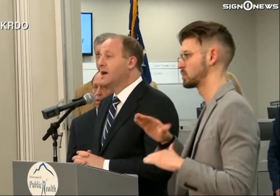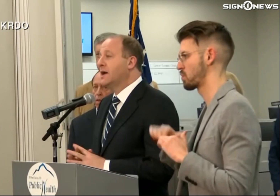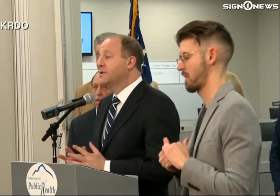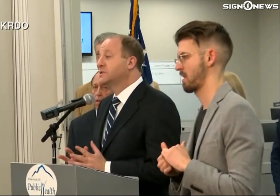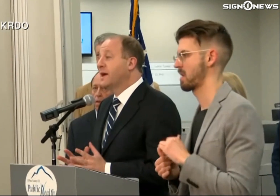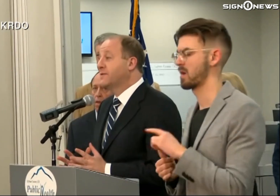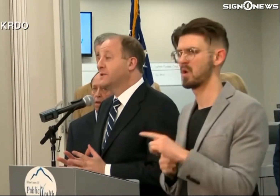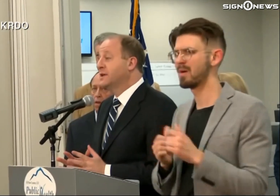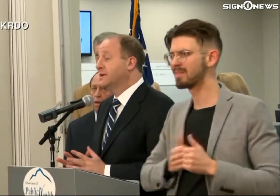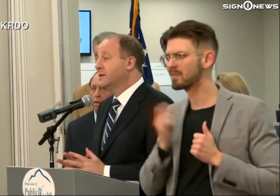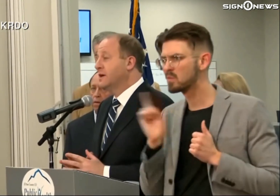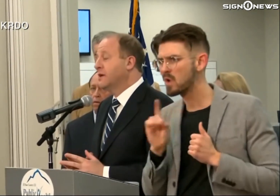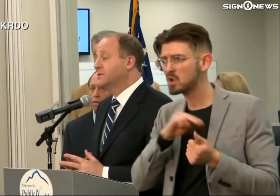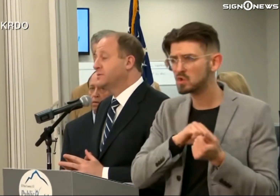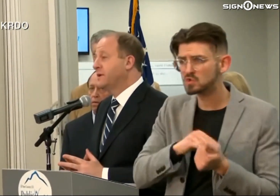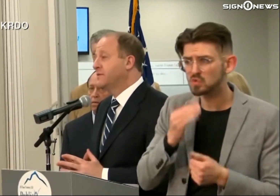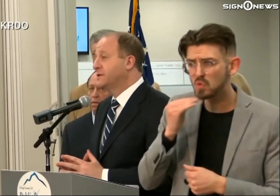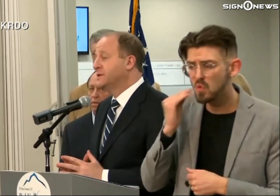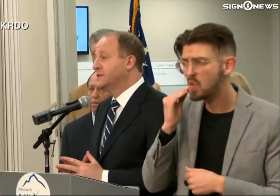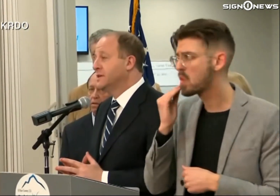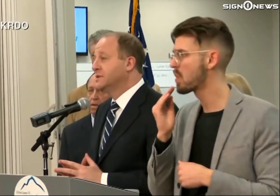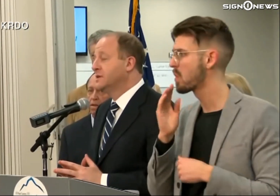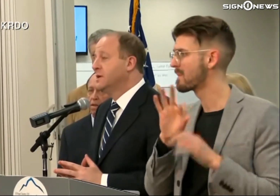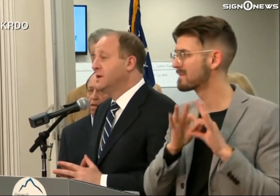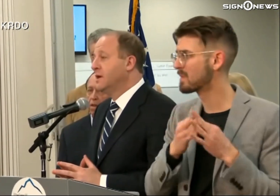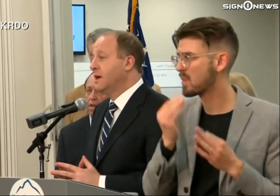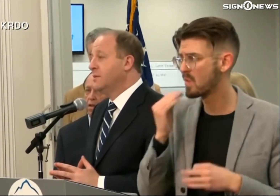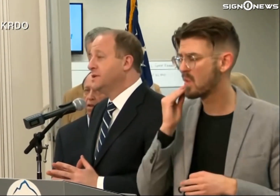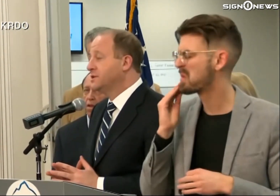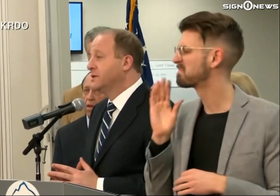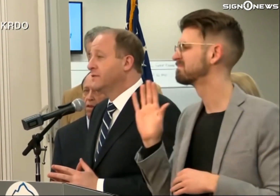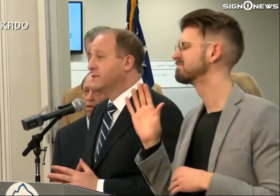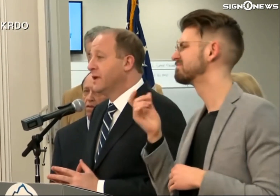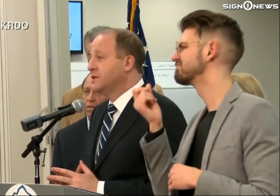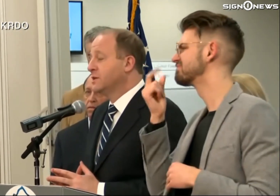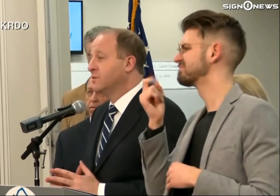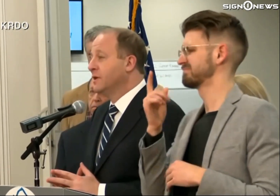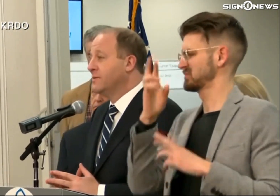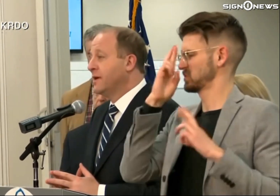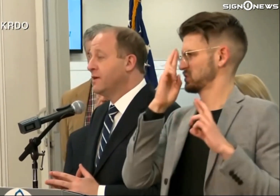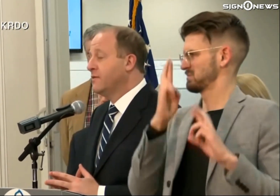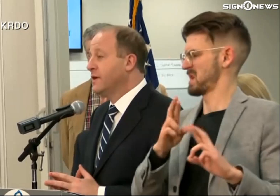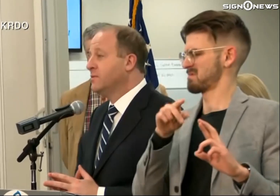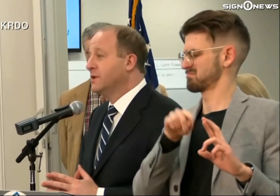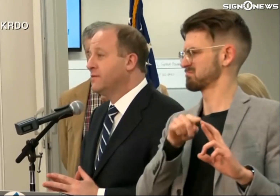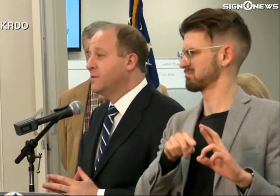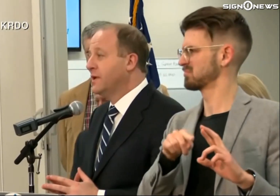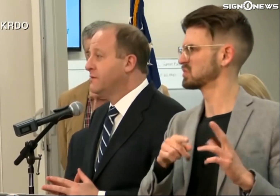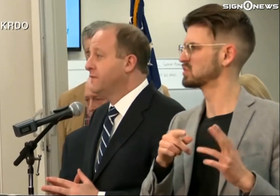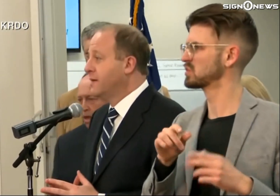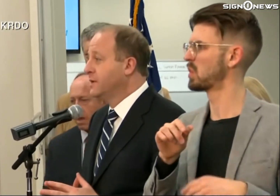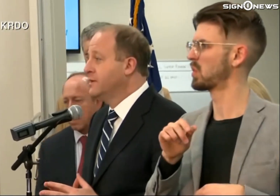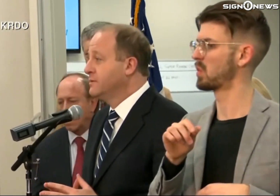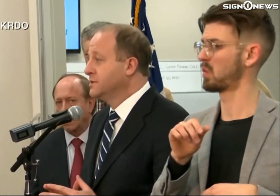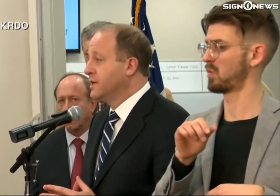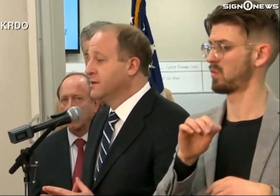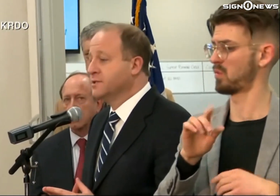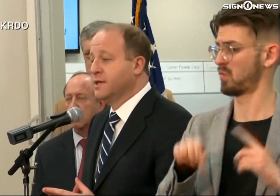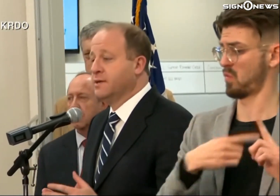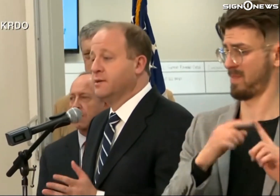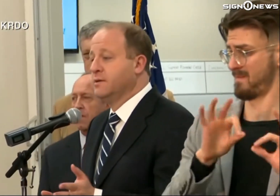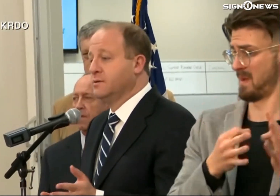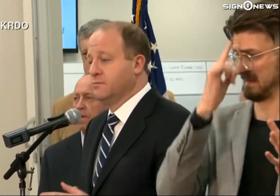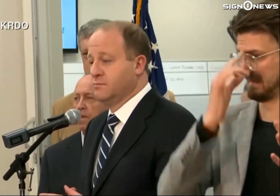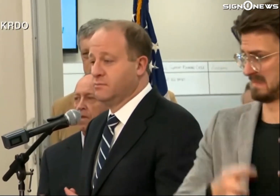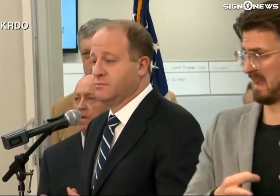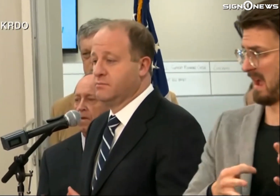Again, out of respect for the deceased, additional information will be available if and when the family desires